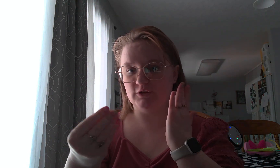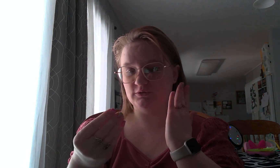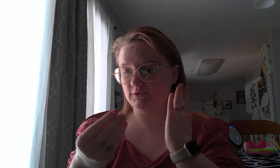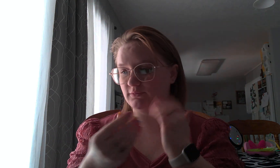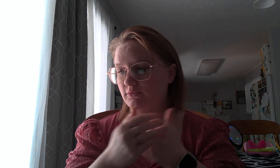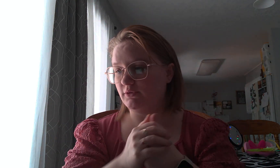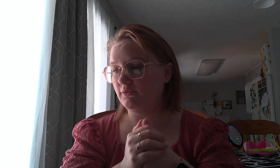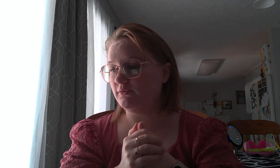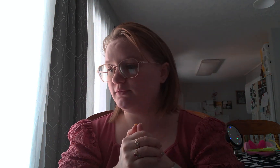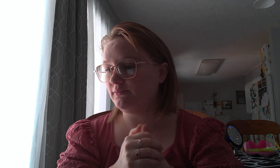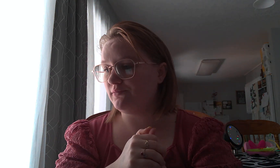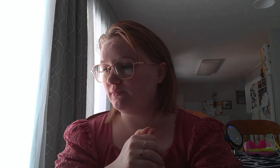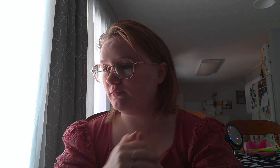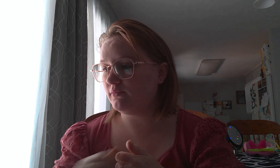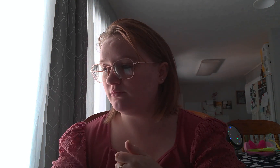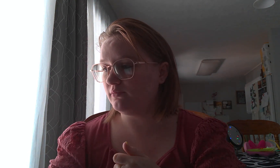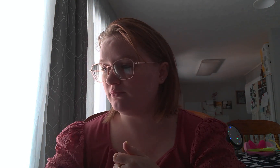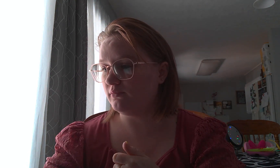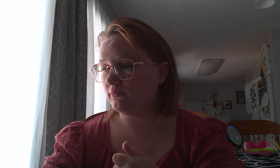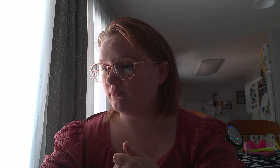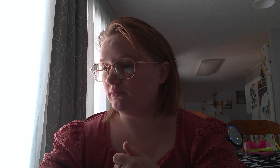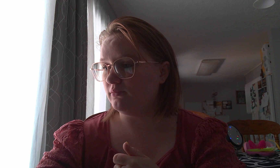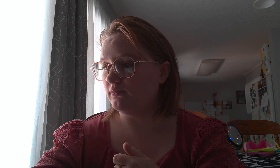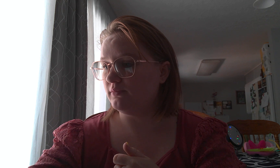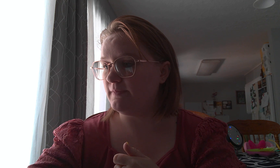culturally aware and culturally proficient.